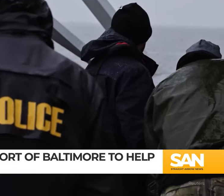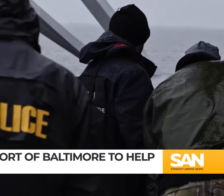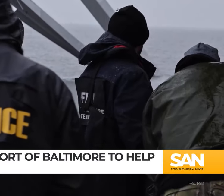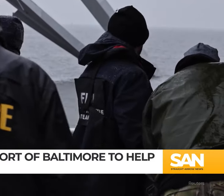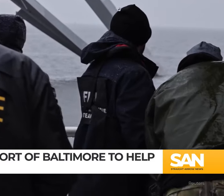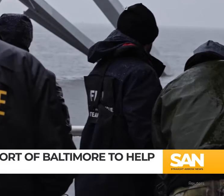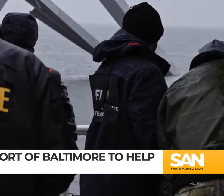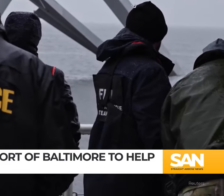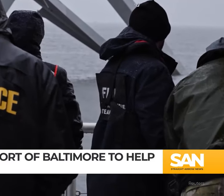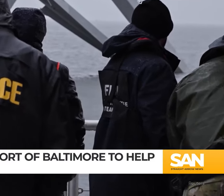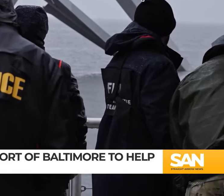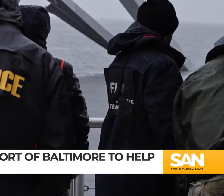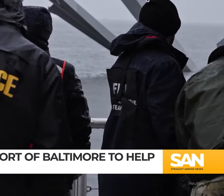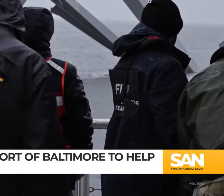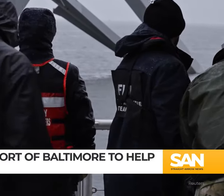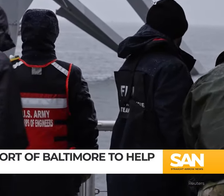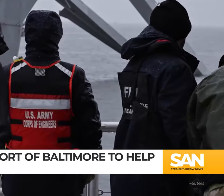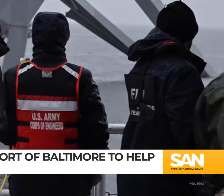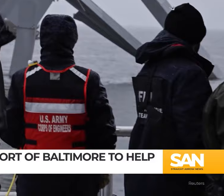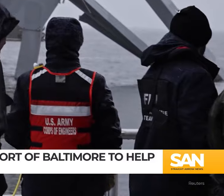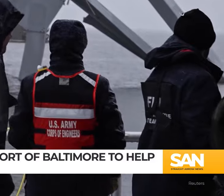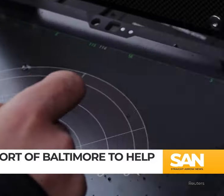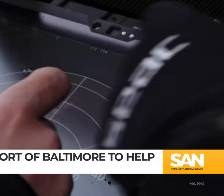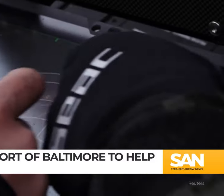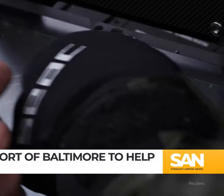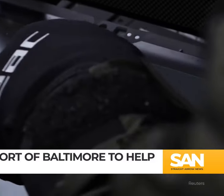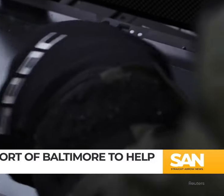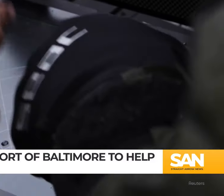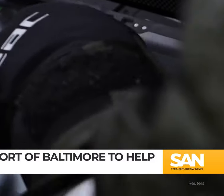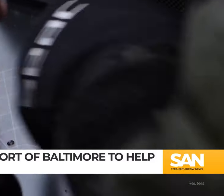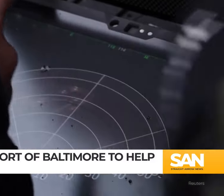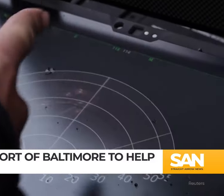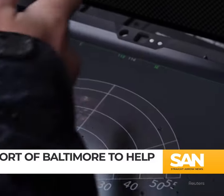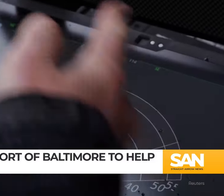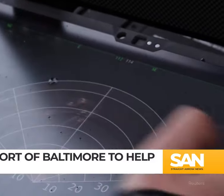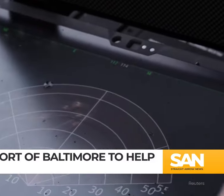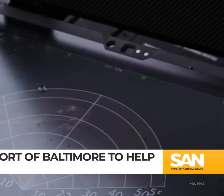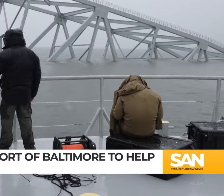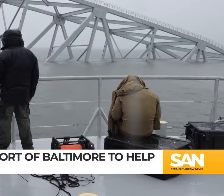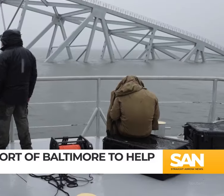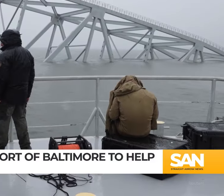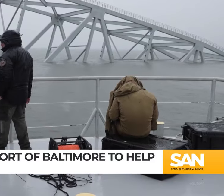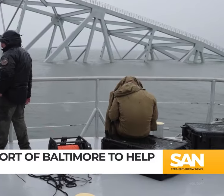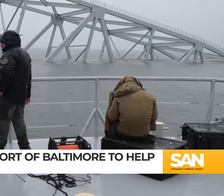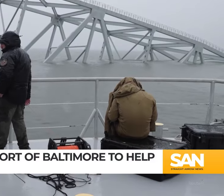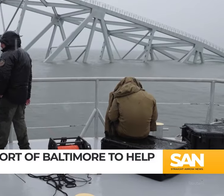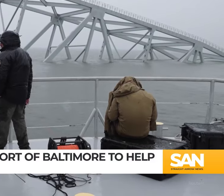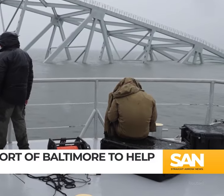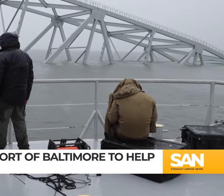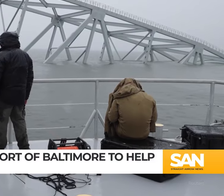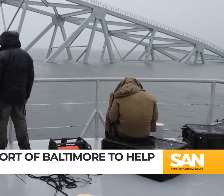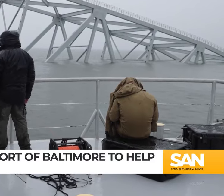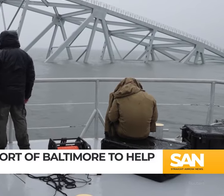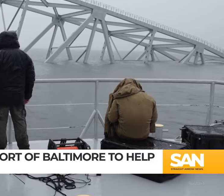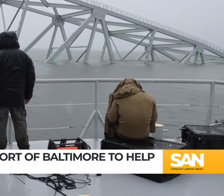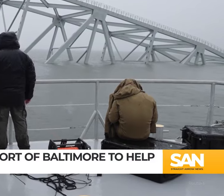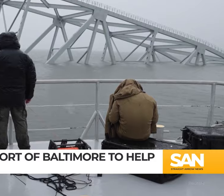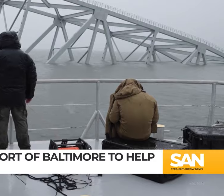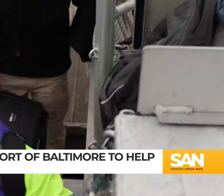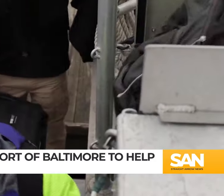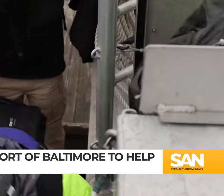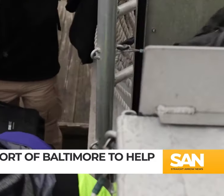workers. Officials with the Coast Guard say clearing that debris is the first step toward their number one goal of reopening the port of